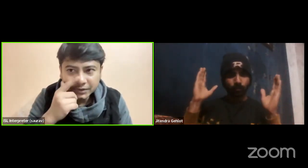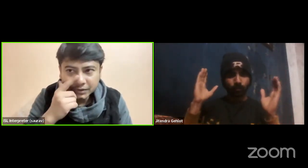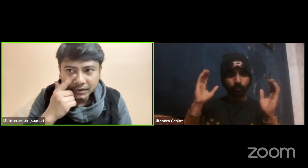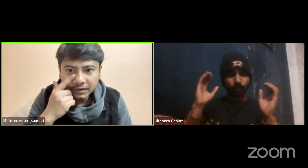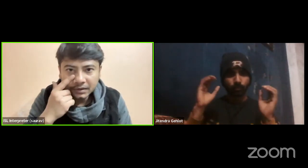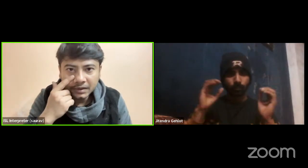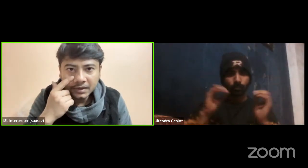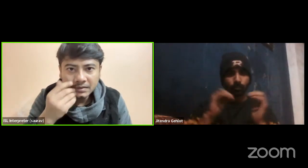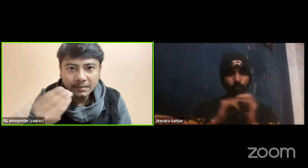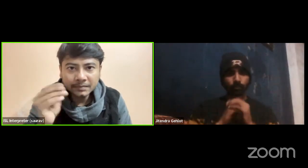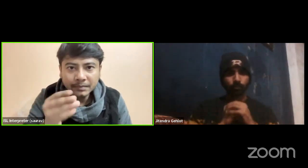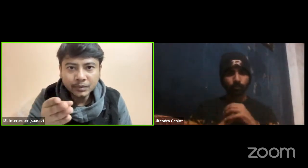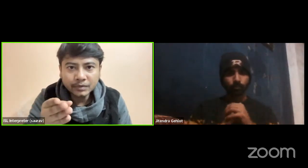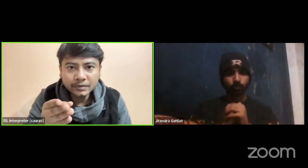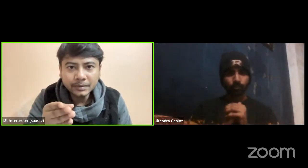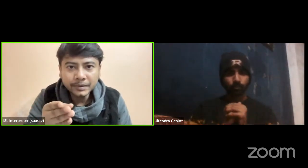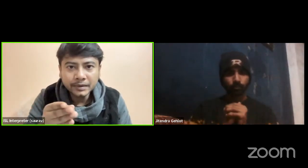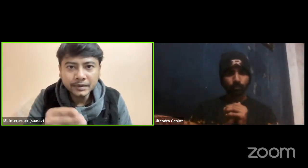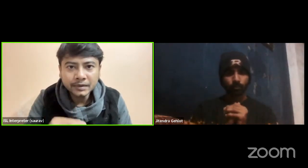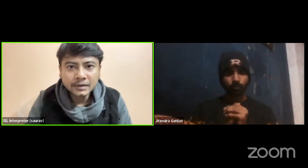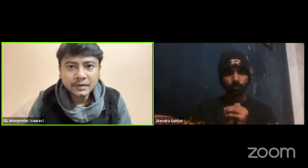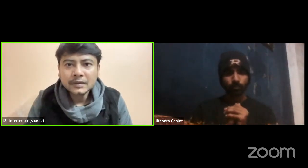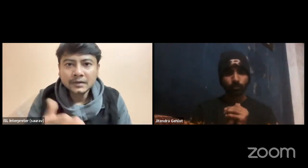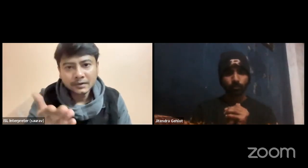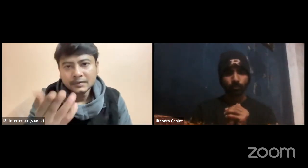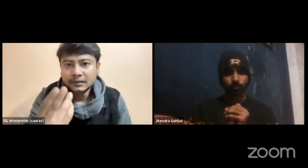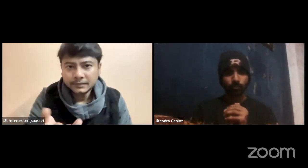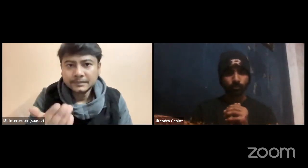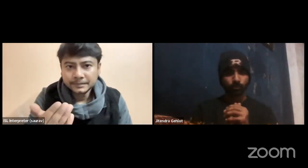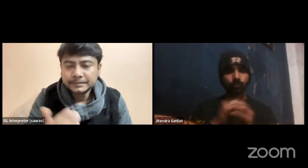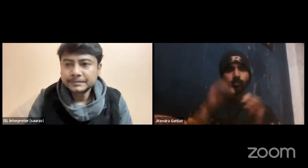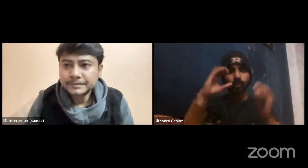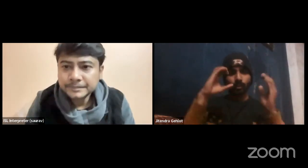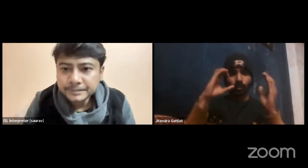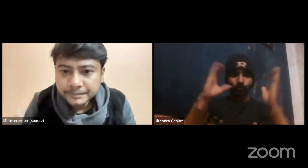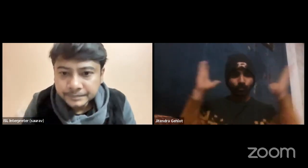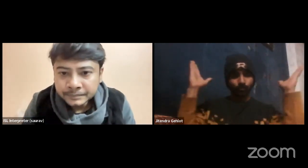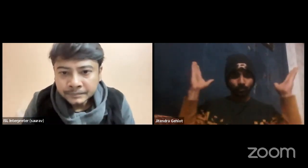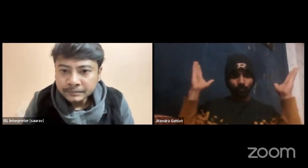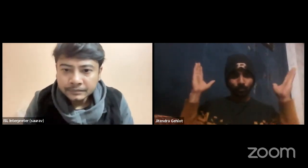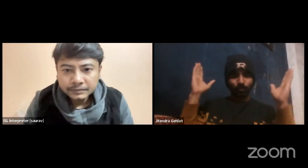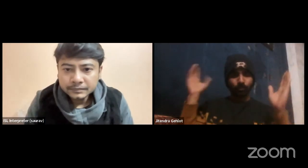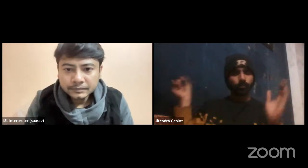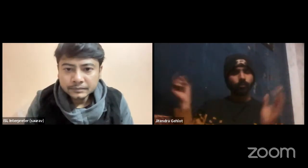Prabhuji, his Brahma? question, he has some more something. Yes, yes.